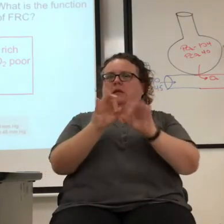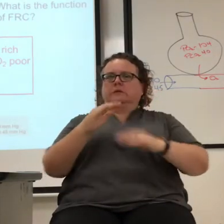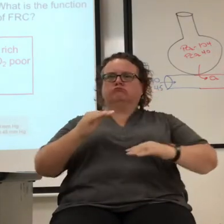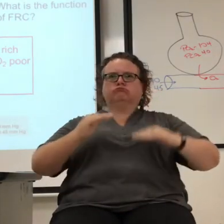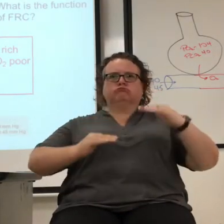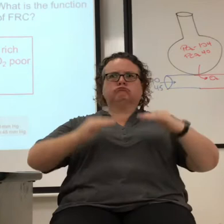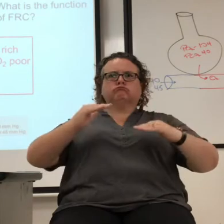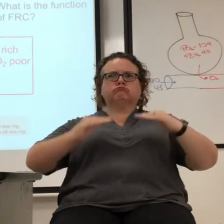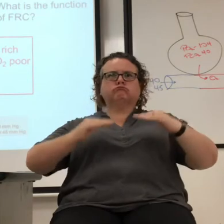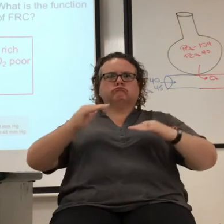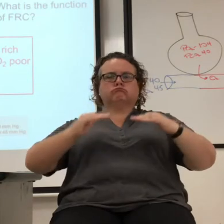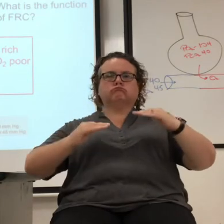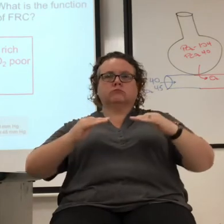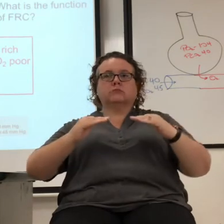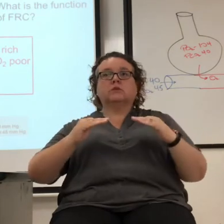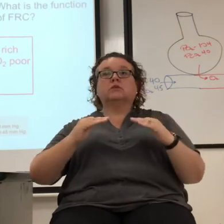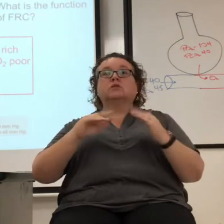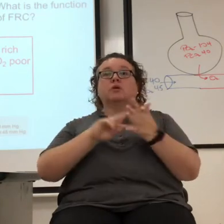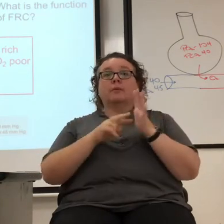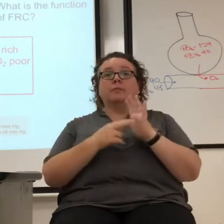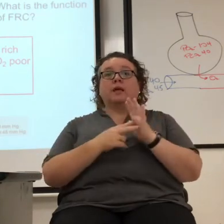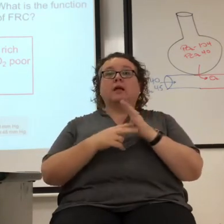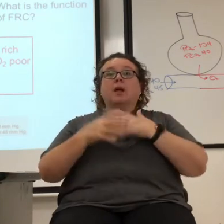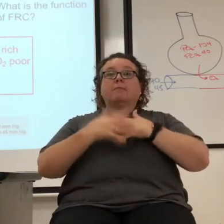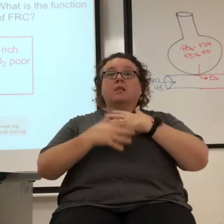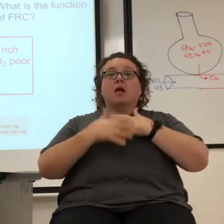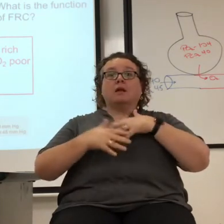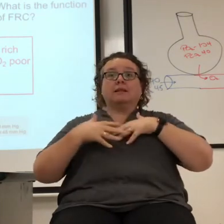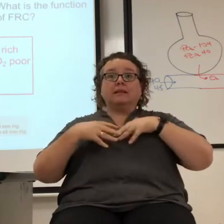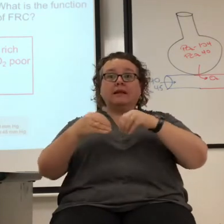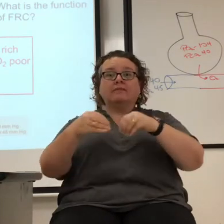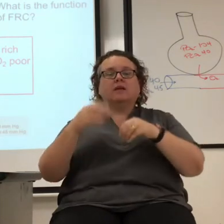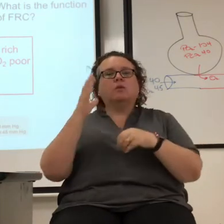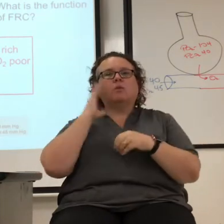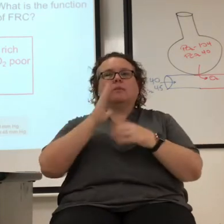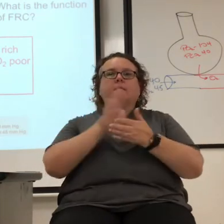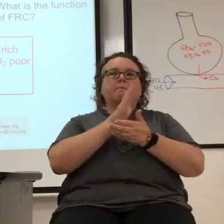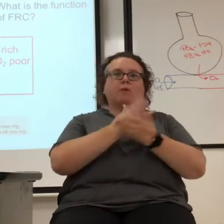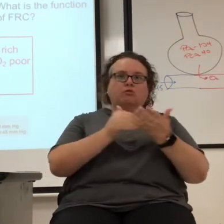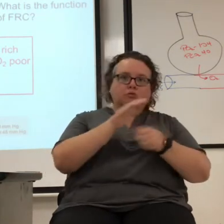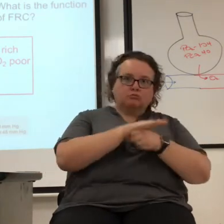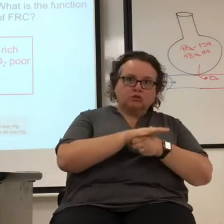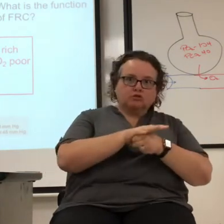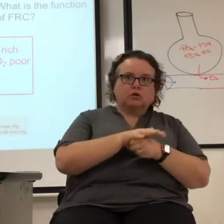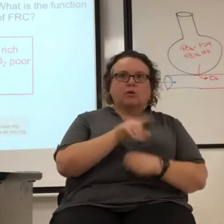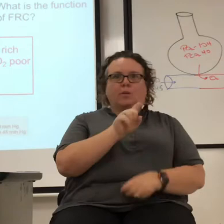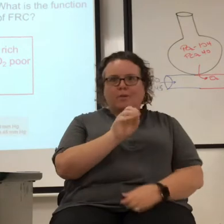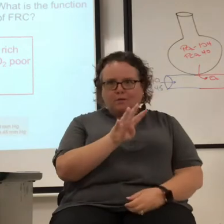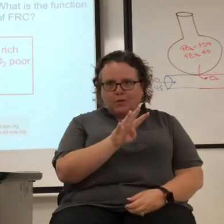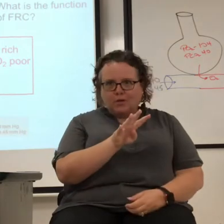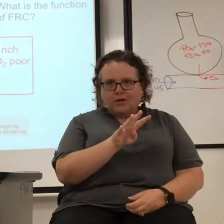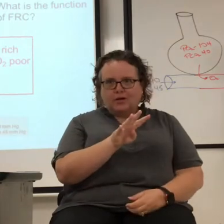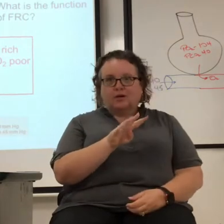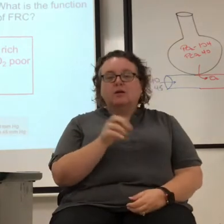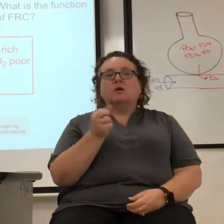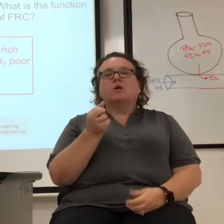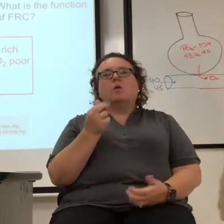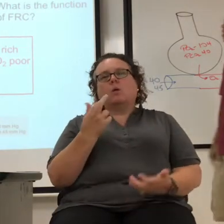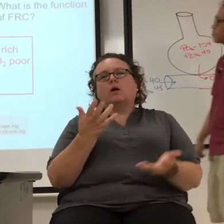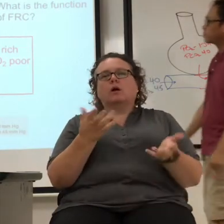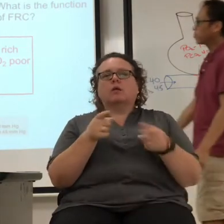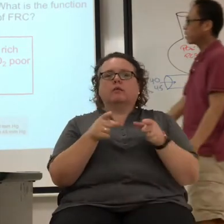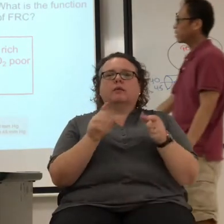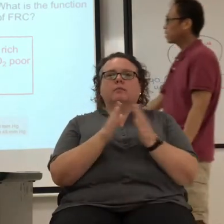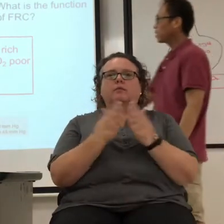will equilibrate. Therefore, blood leaving the capillary will be partial pressure 104, or they say